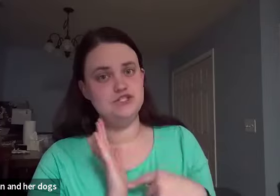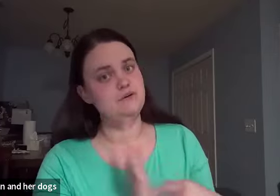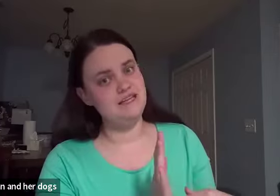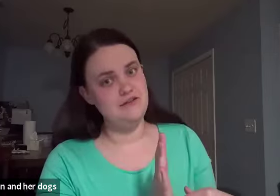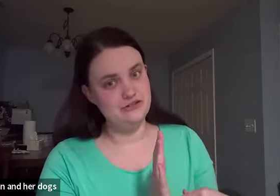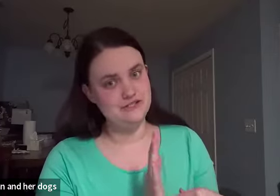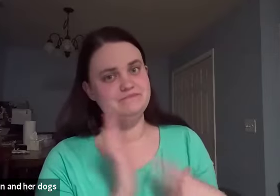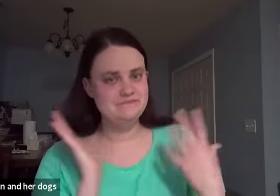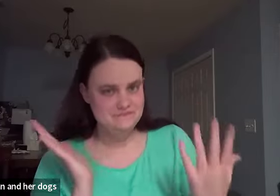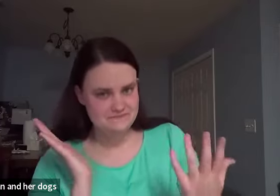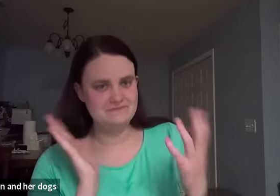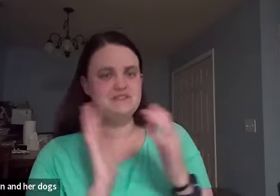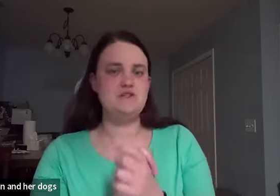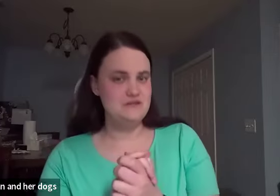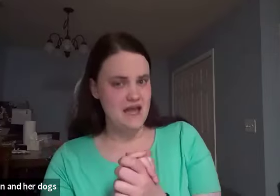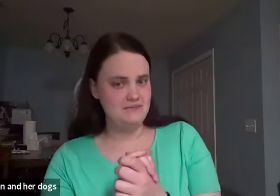are showing to others. So there's that.